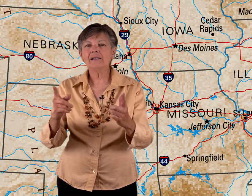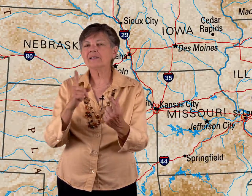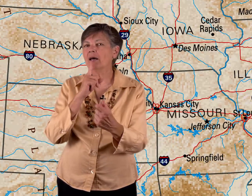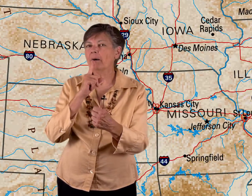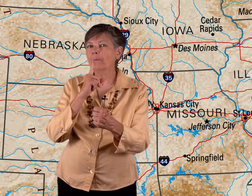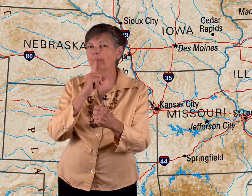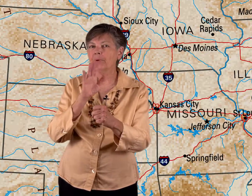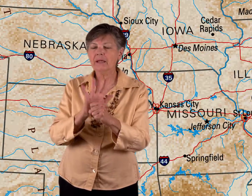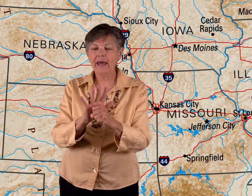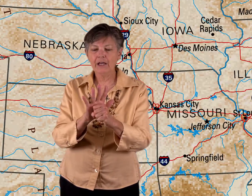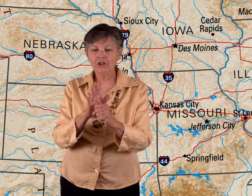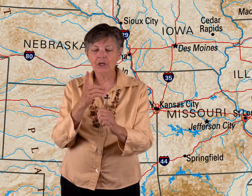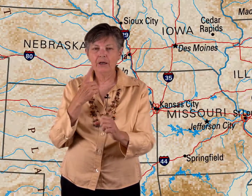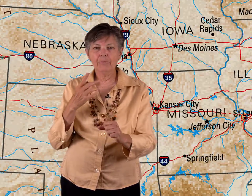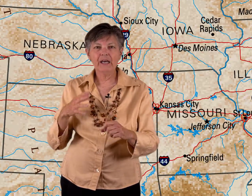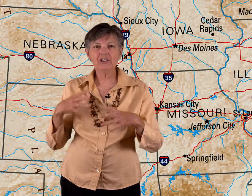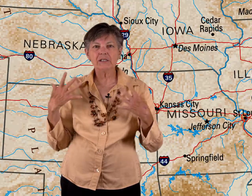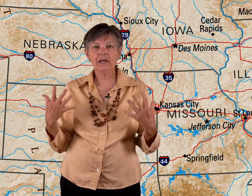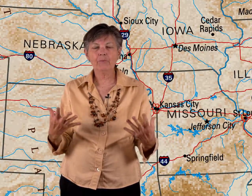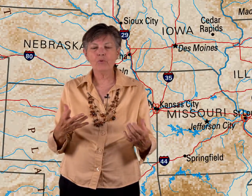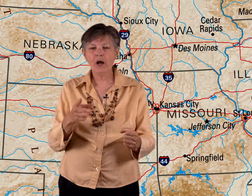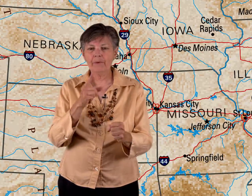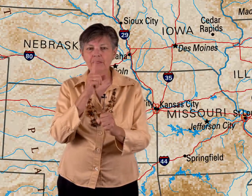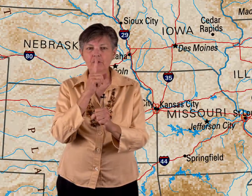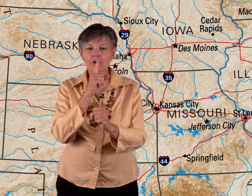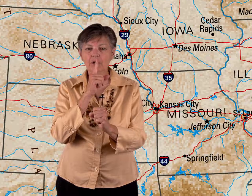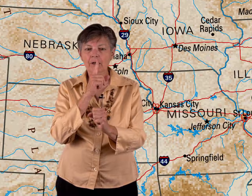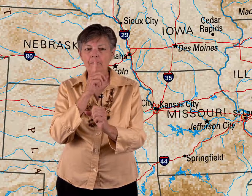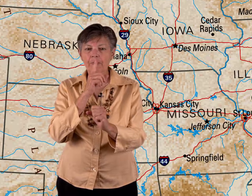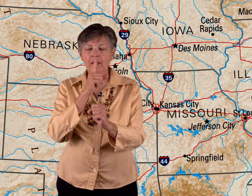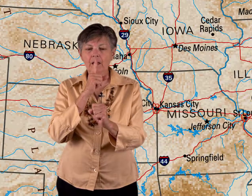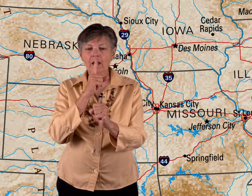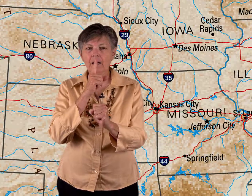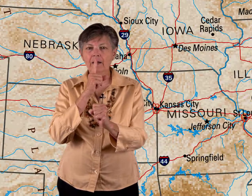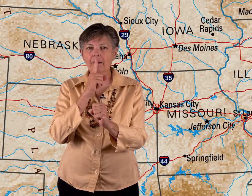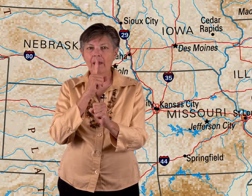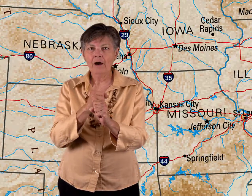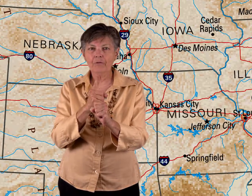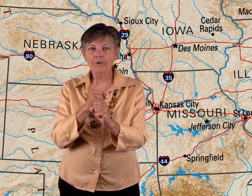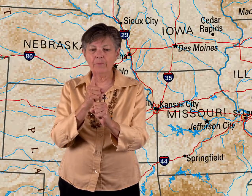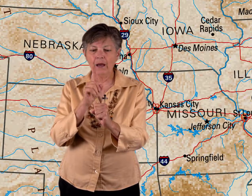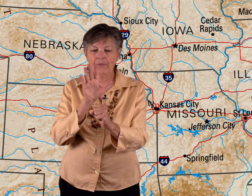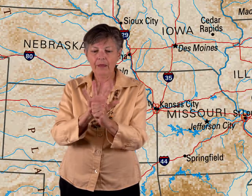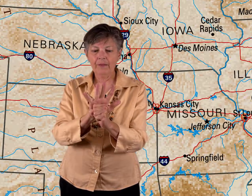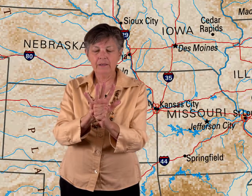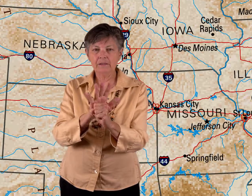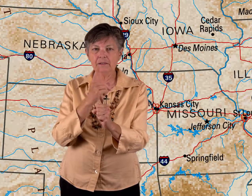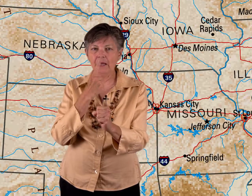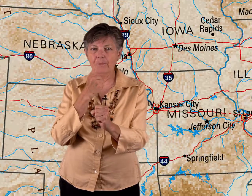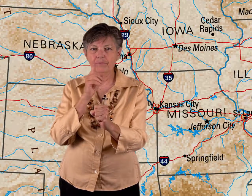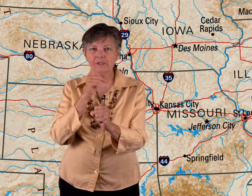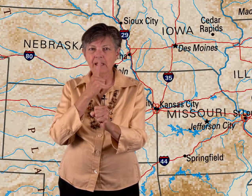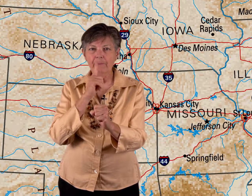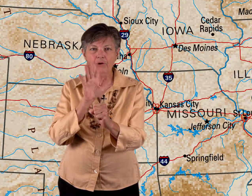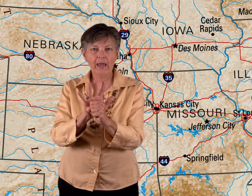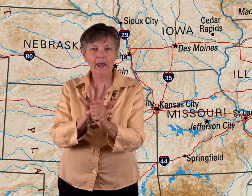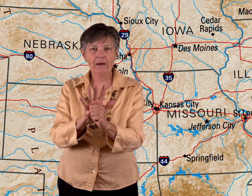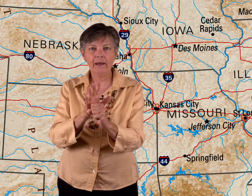us pledge. Now, pledge is like a promise. So you're going to come out from your mouth and then stamp your hand like